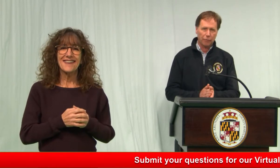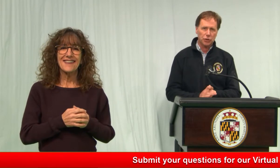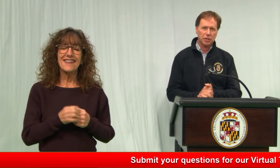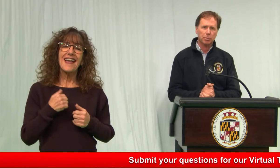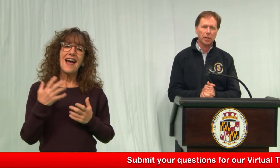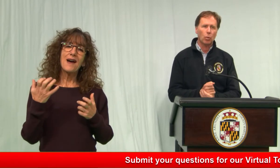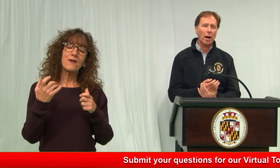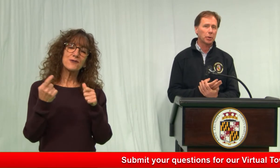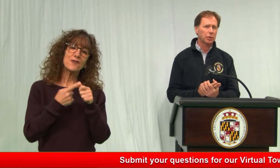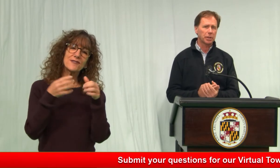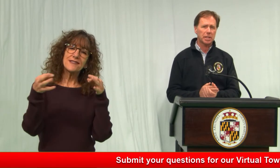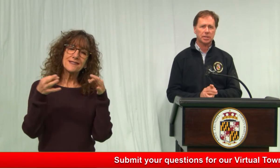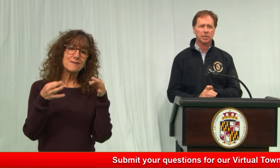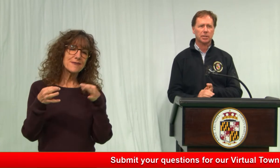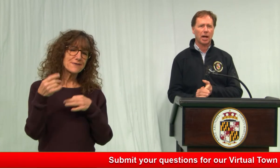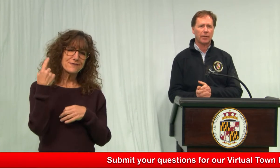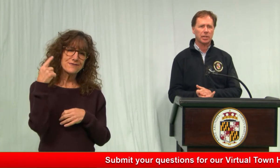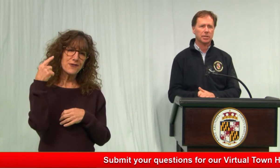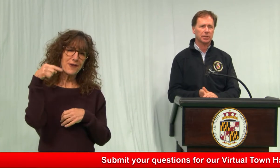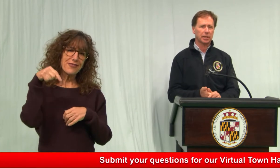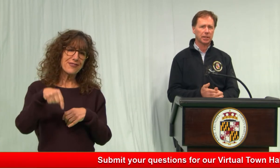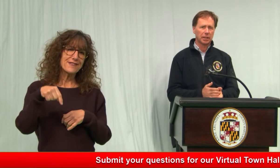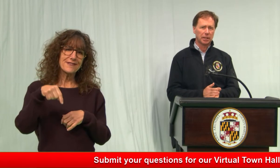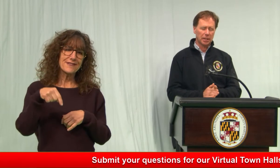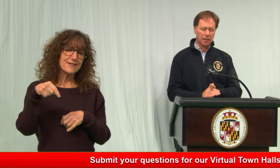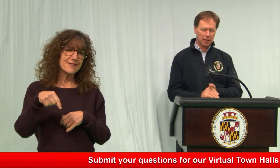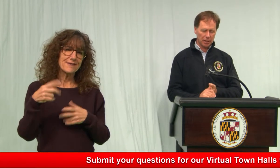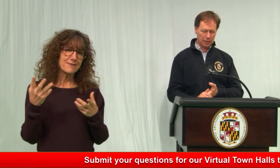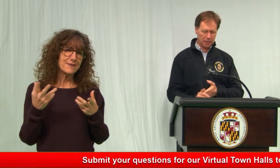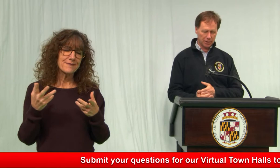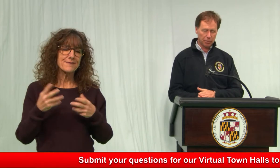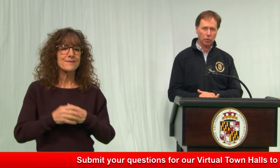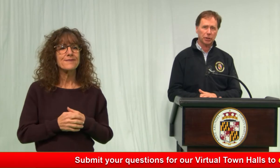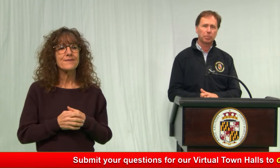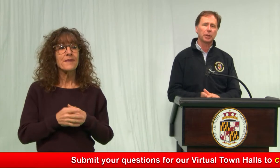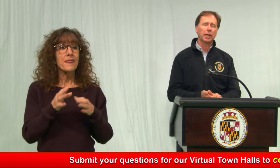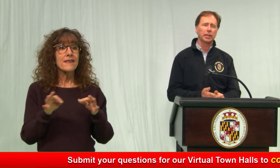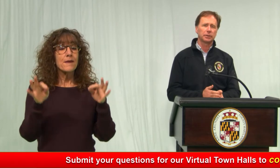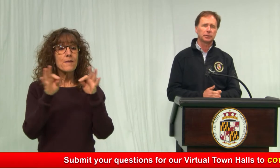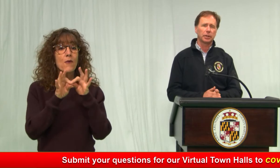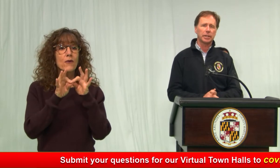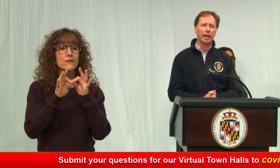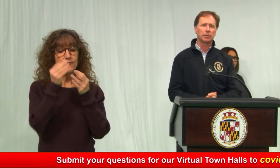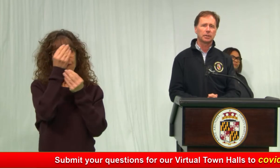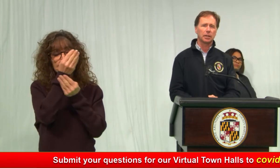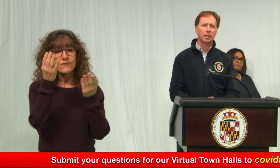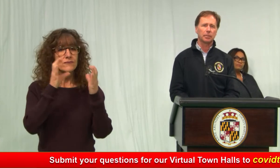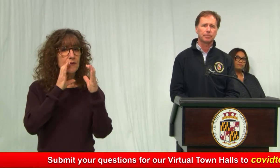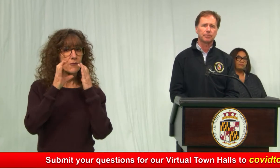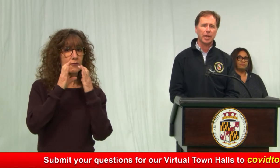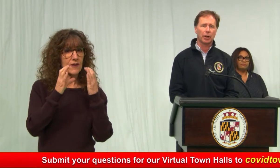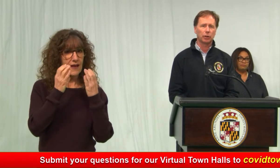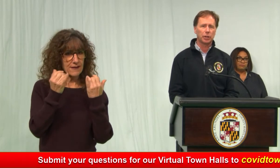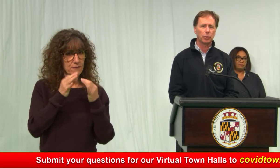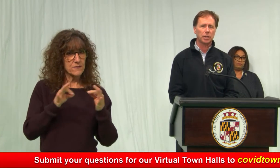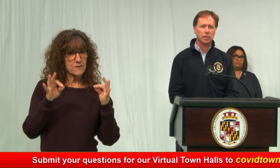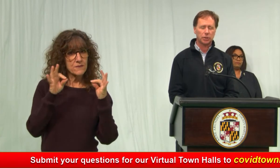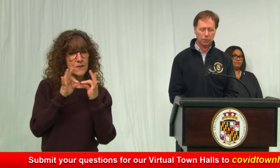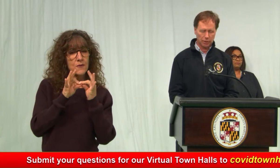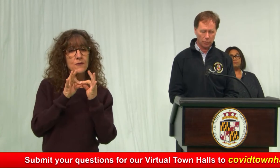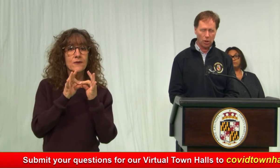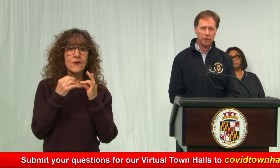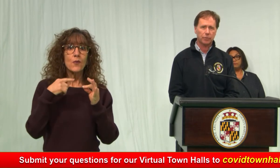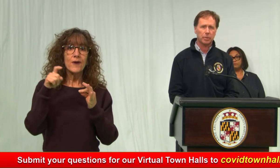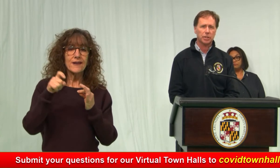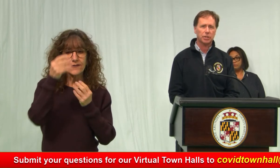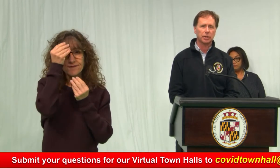I just want to first explain why we're doing this. Obviously, it's important to communicate right now. Not only do we need